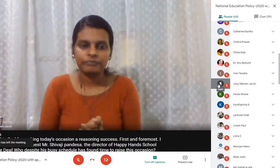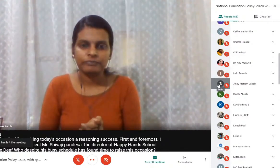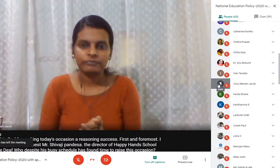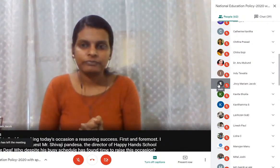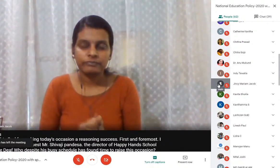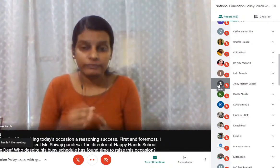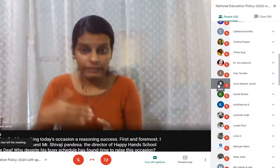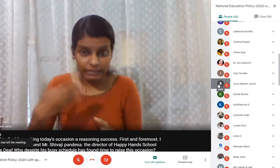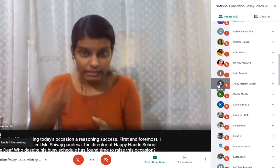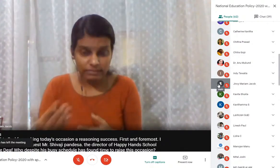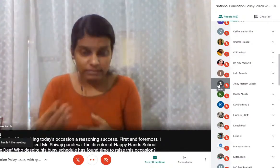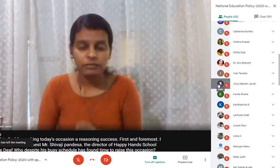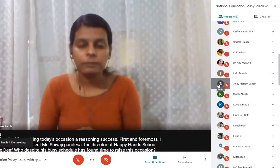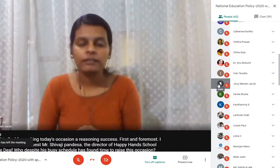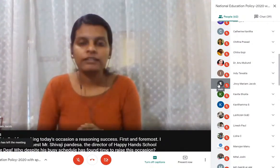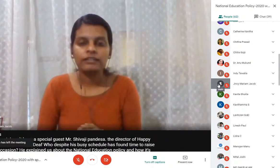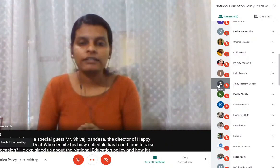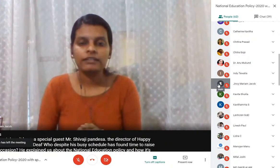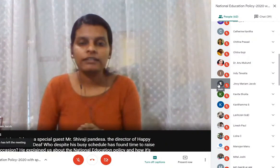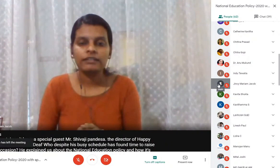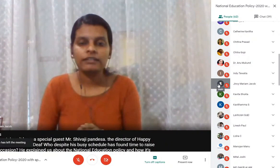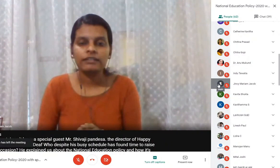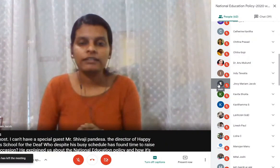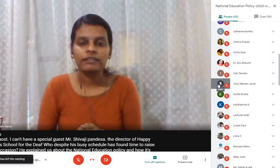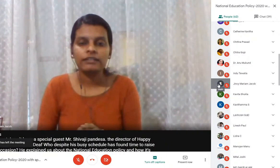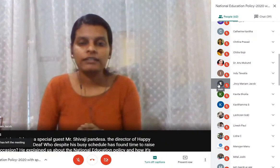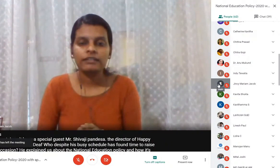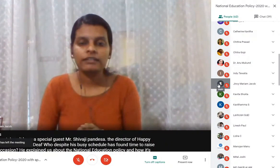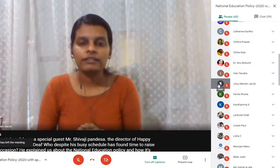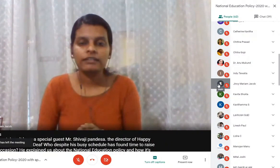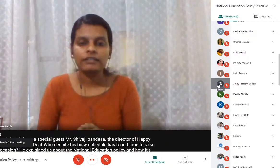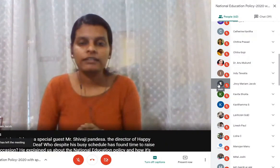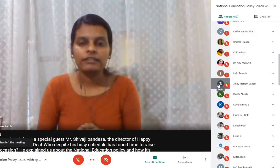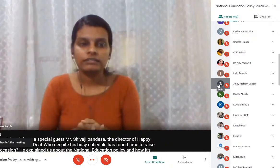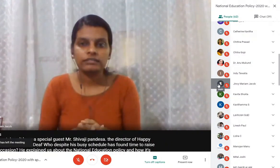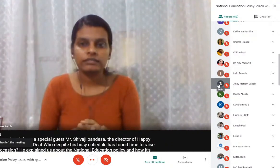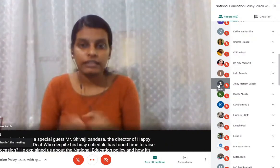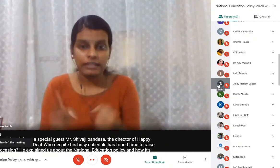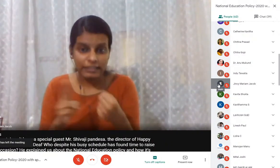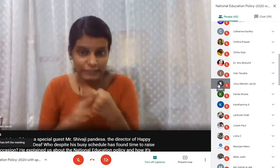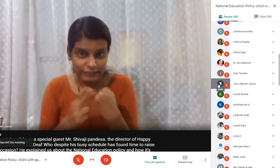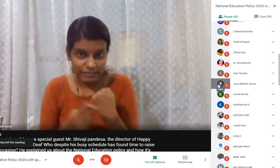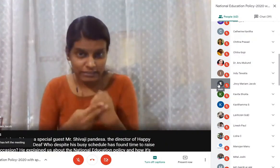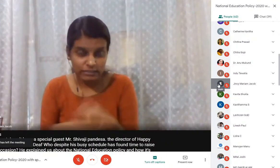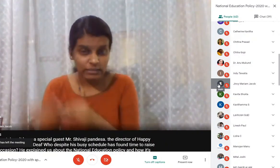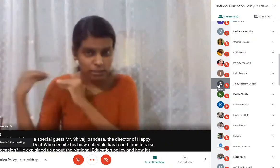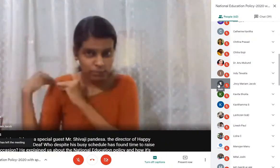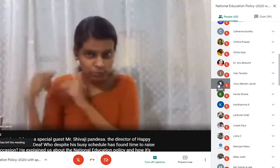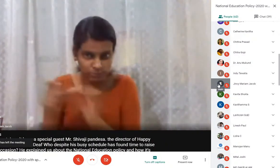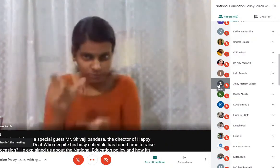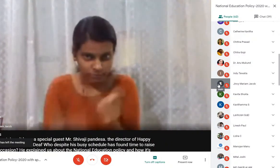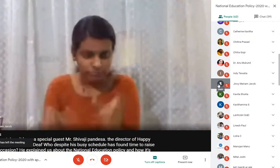Next, let me thank the coordinator of this webinar who arranged this occasion for all of us.